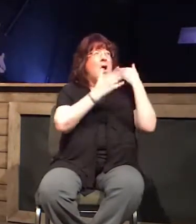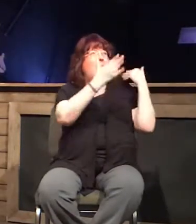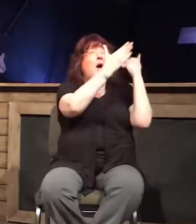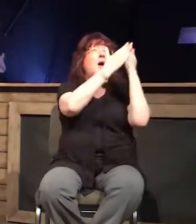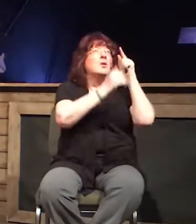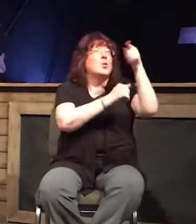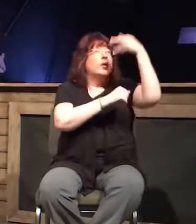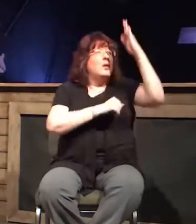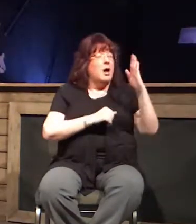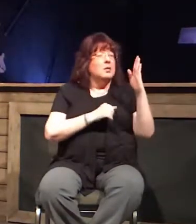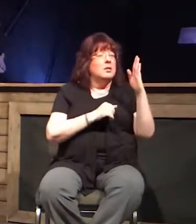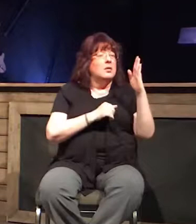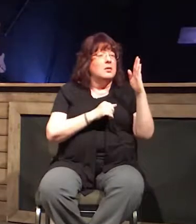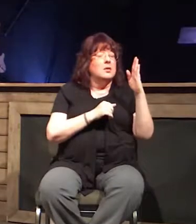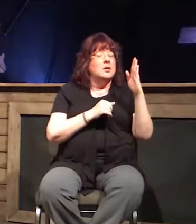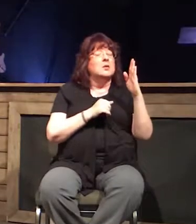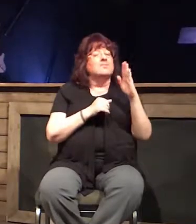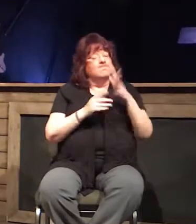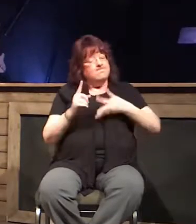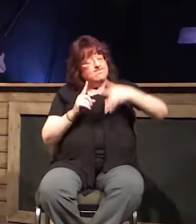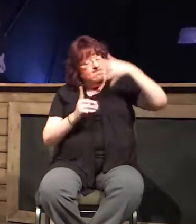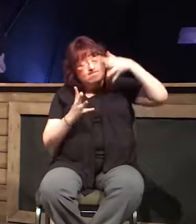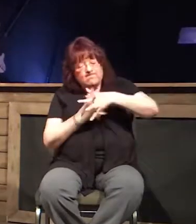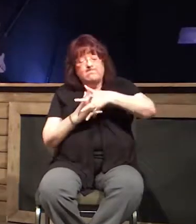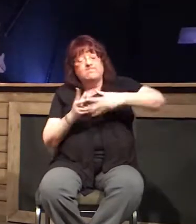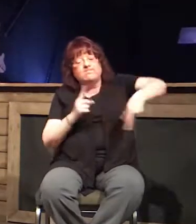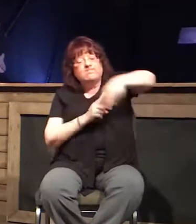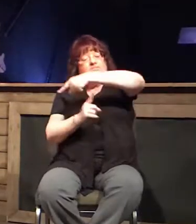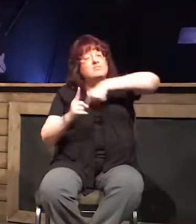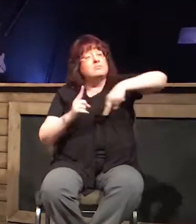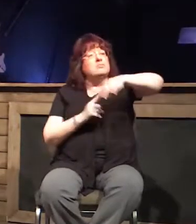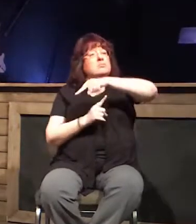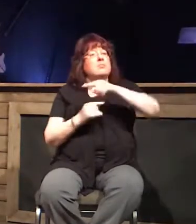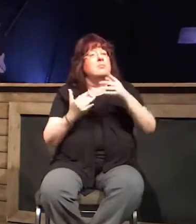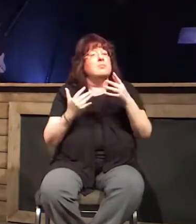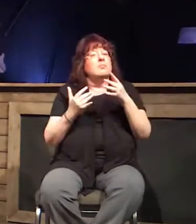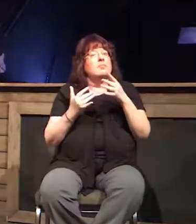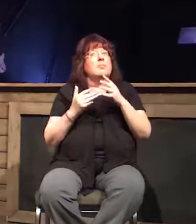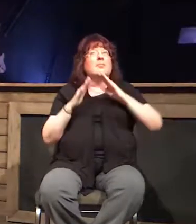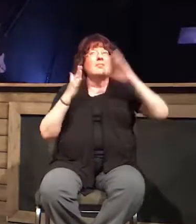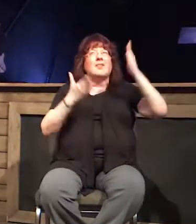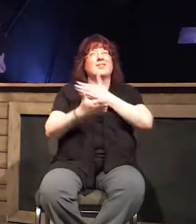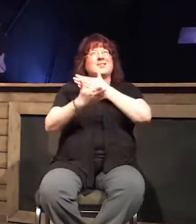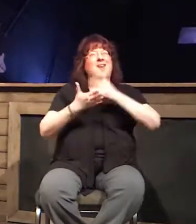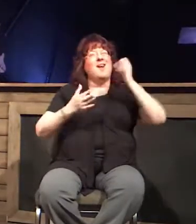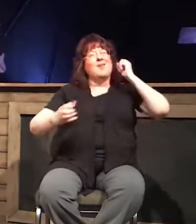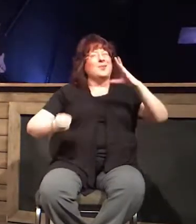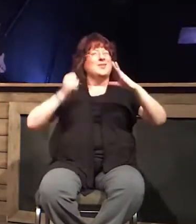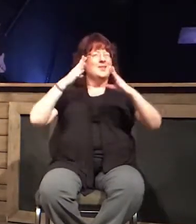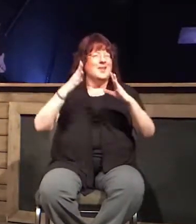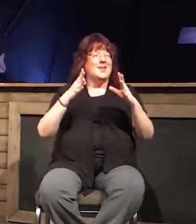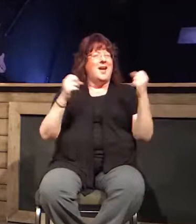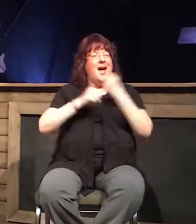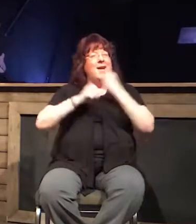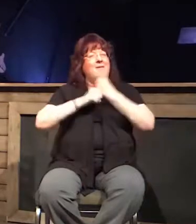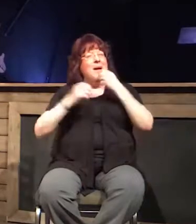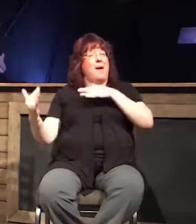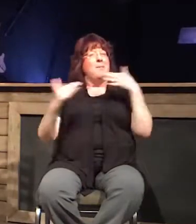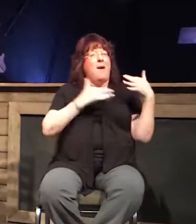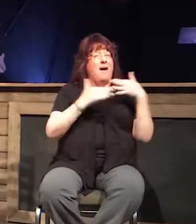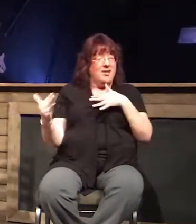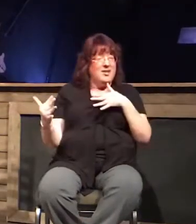near to God. He encamps around them. There's this great song that we sing, "This Is How I Fight My